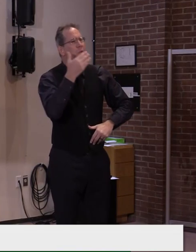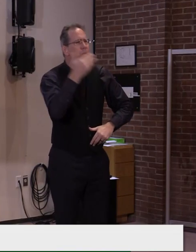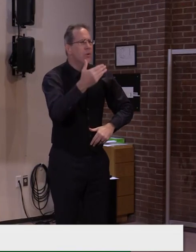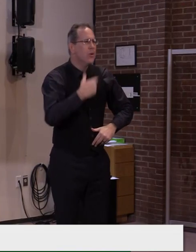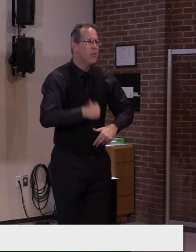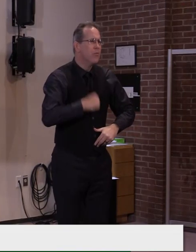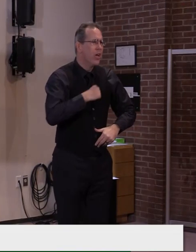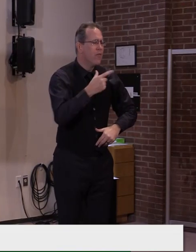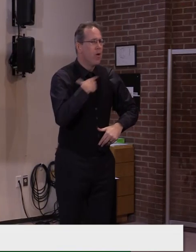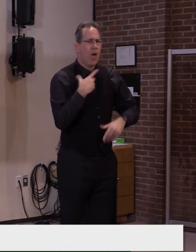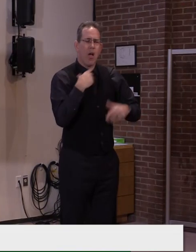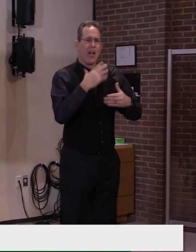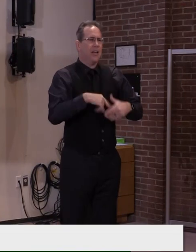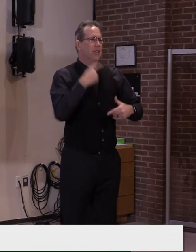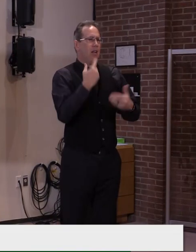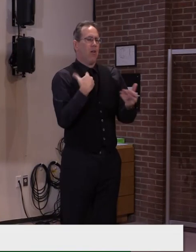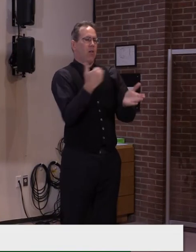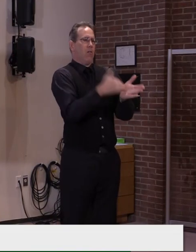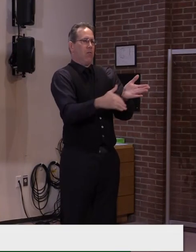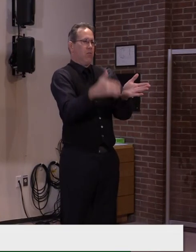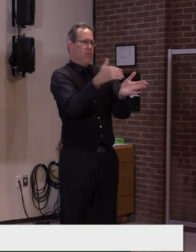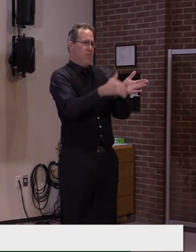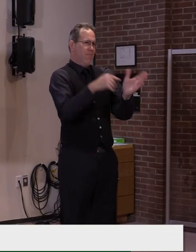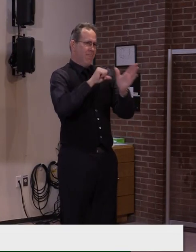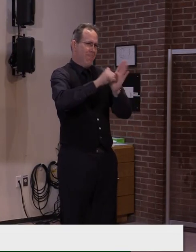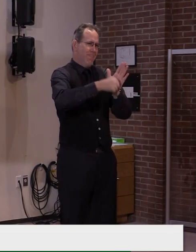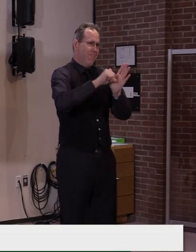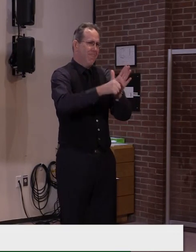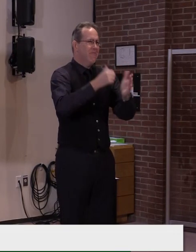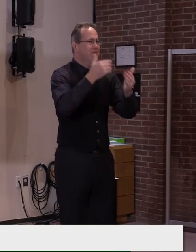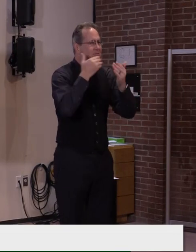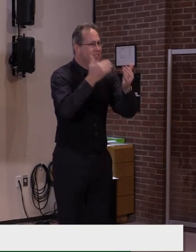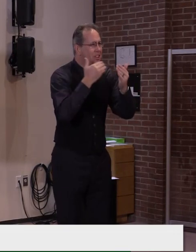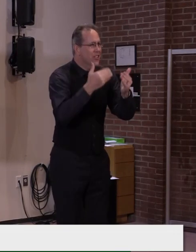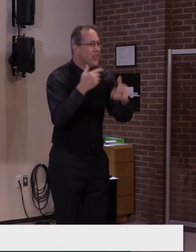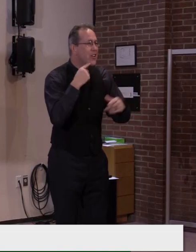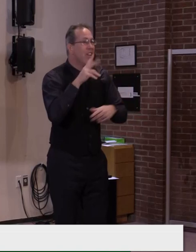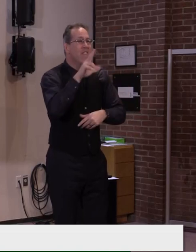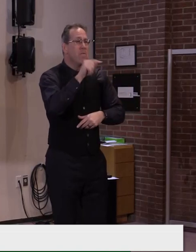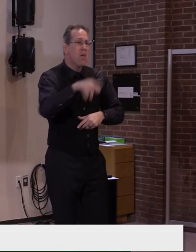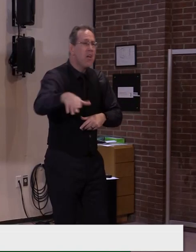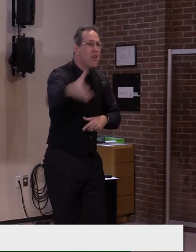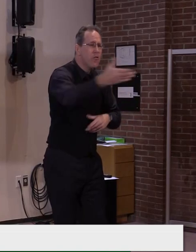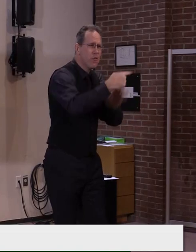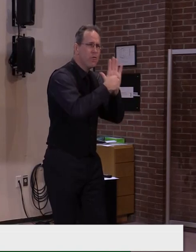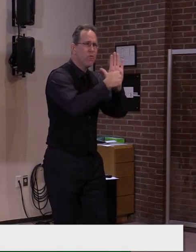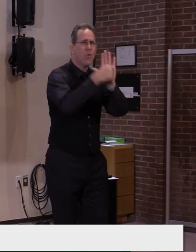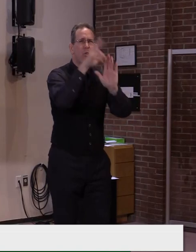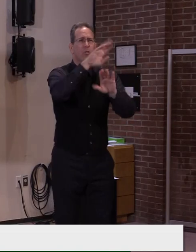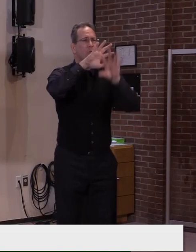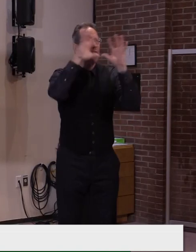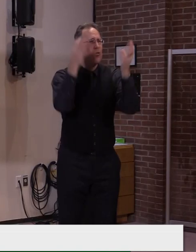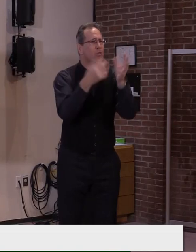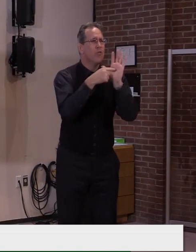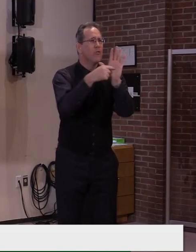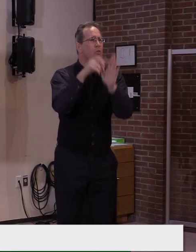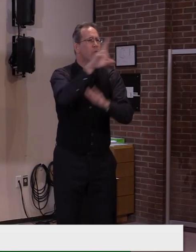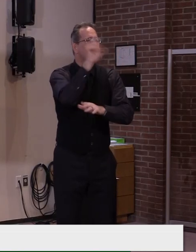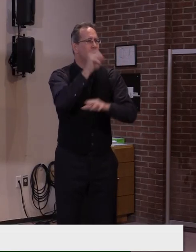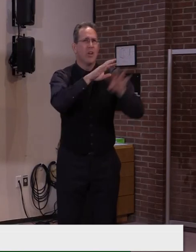show the rest of the country, heck, the world, how to best respond to a once-in-a-century